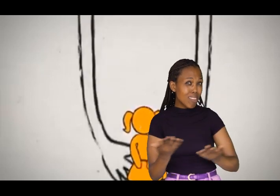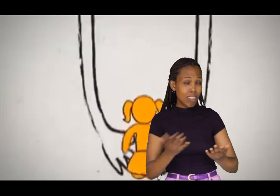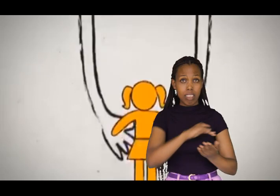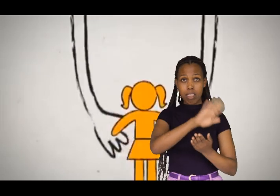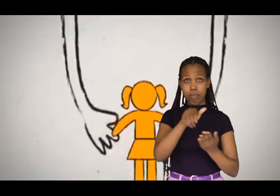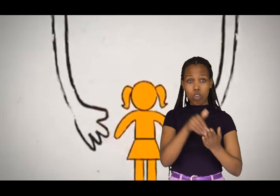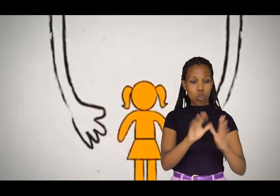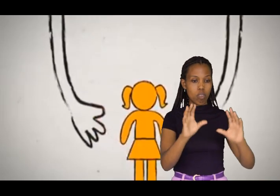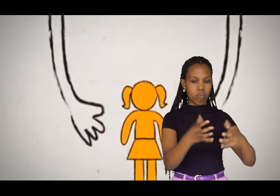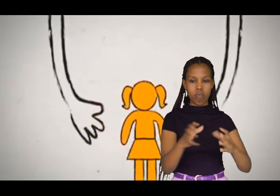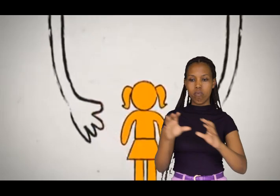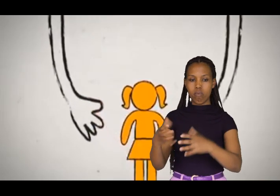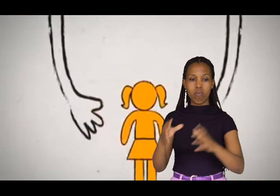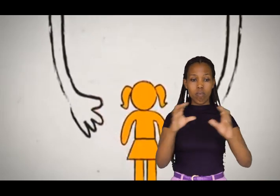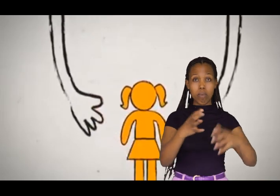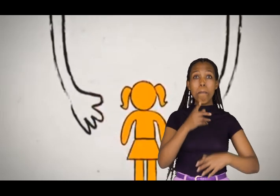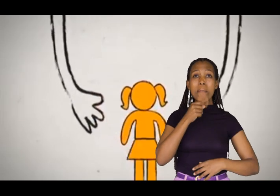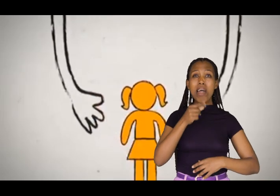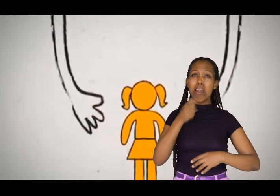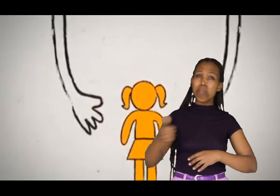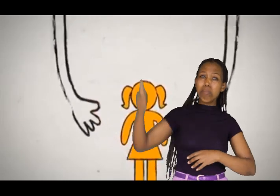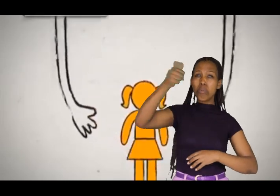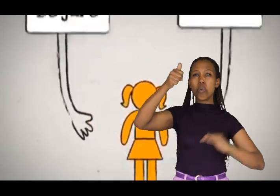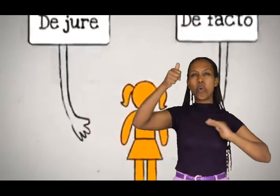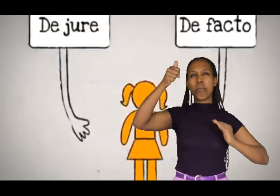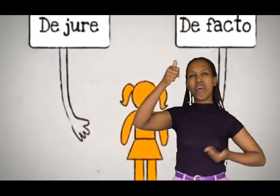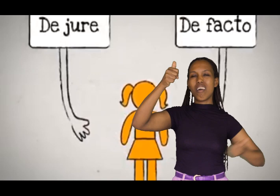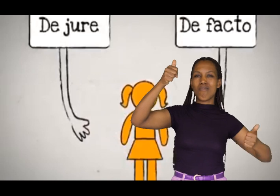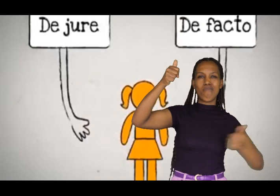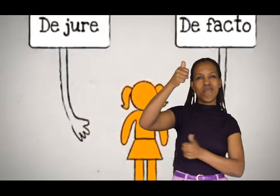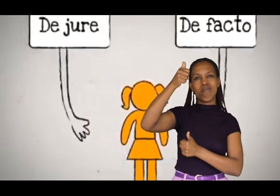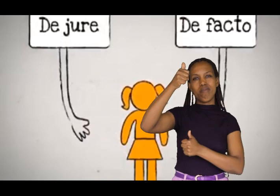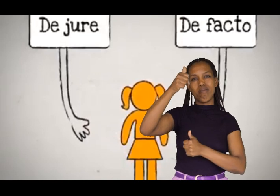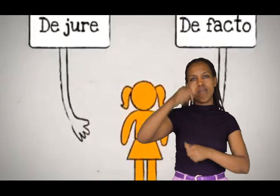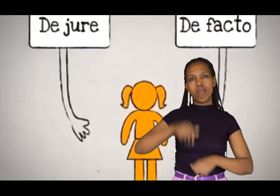privilege and is dependent on female subordination.